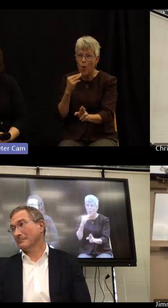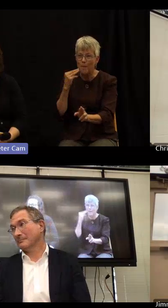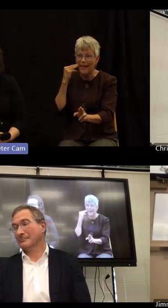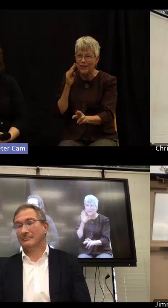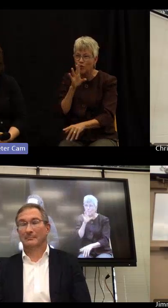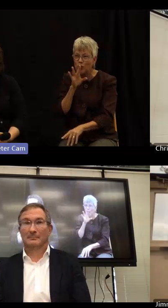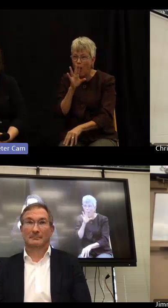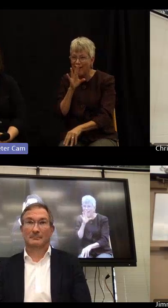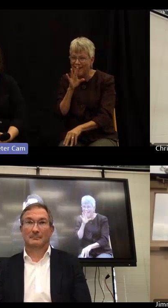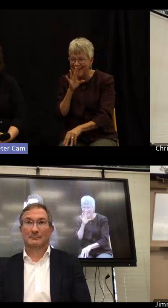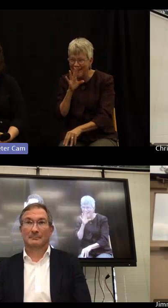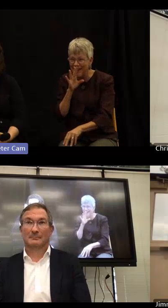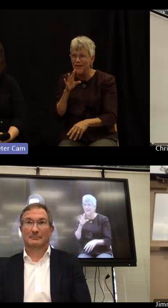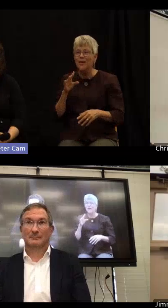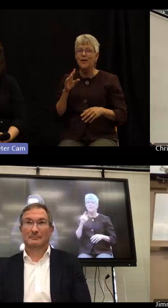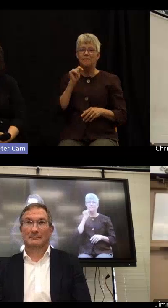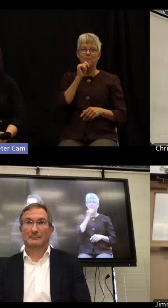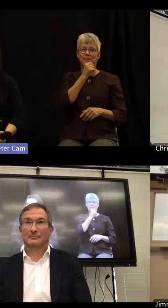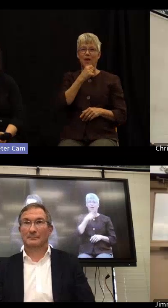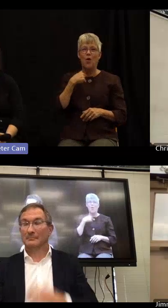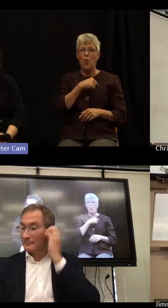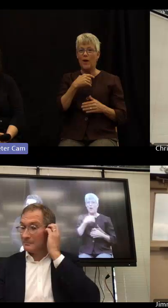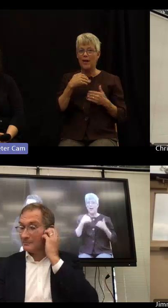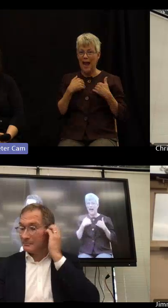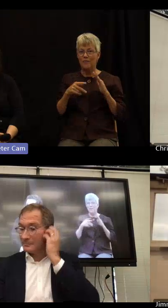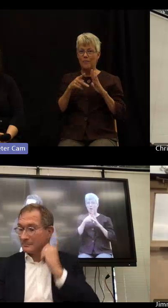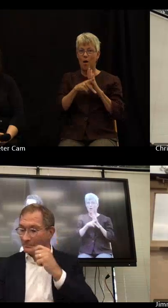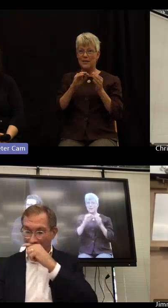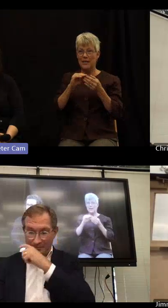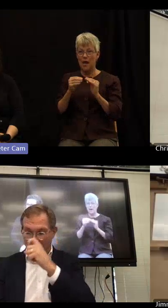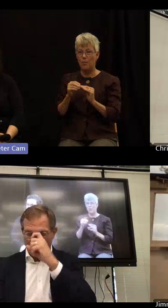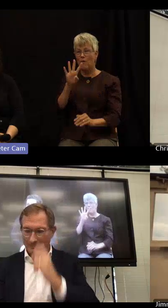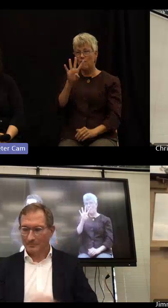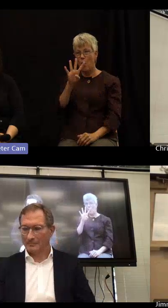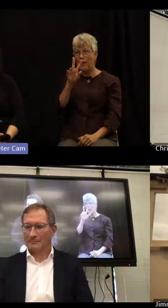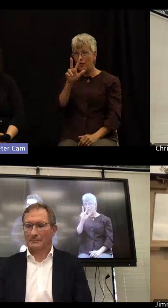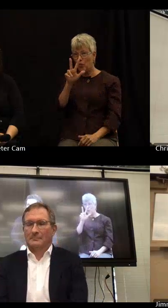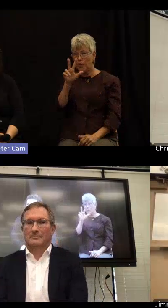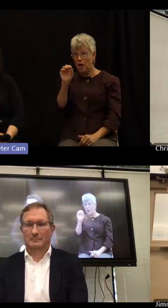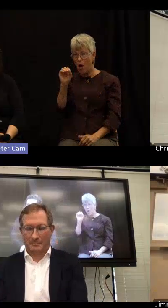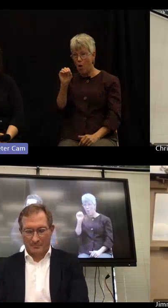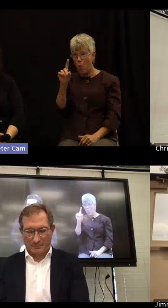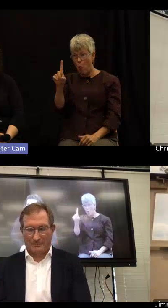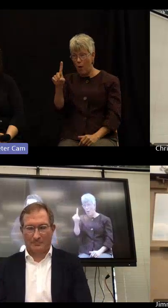We have policy 4301 and policy